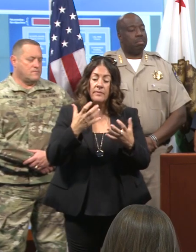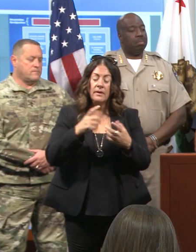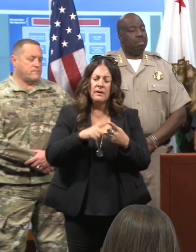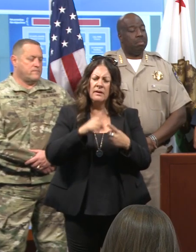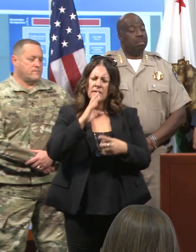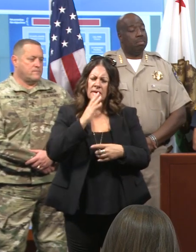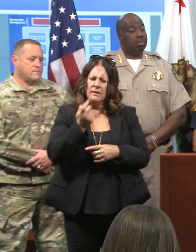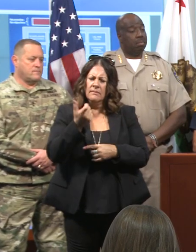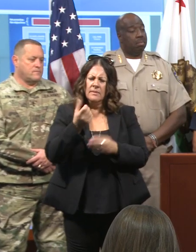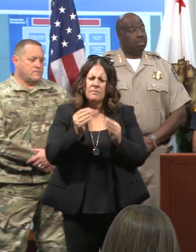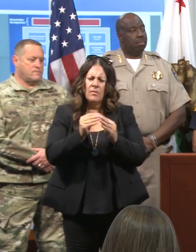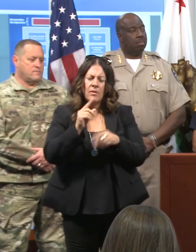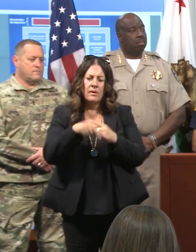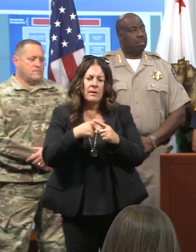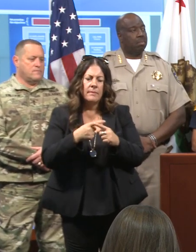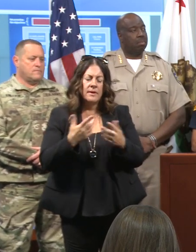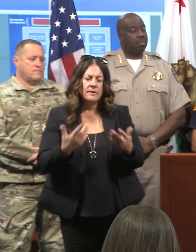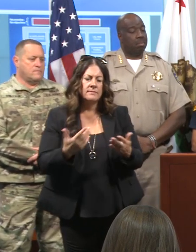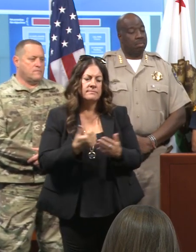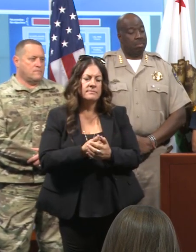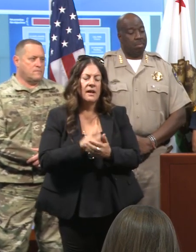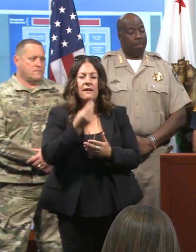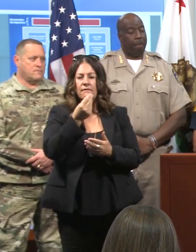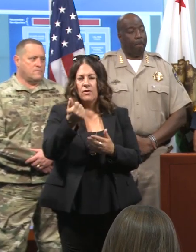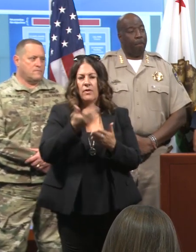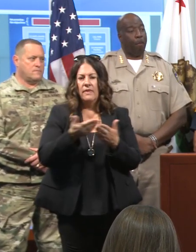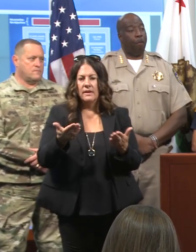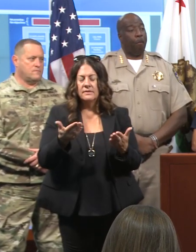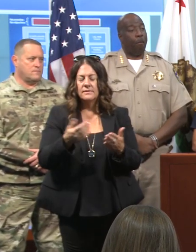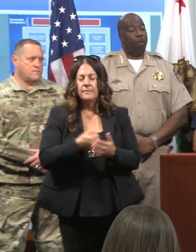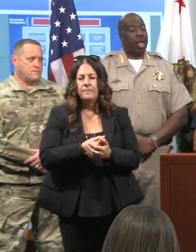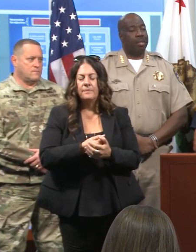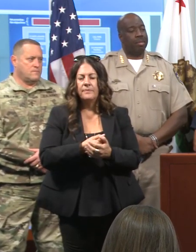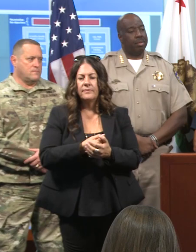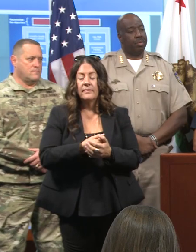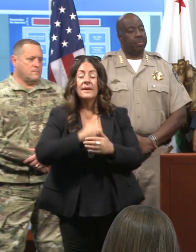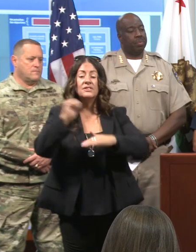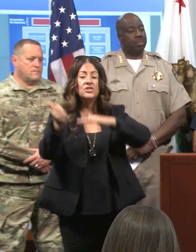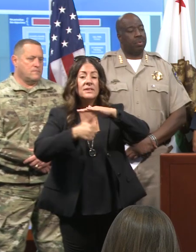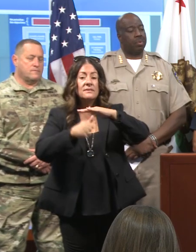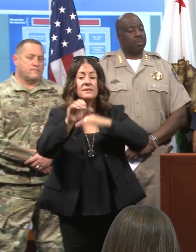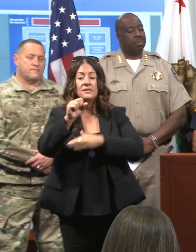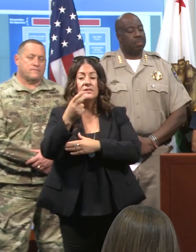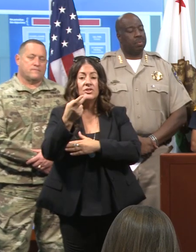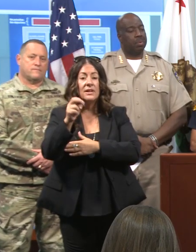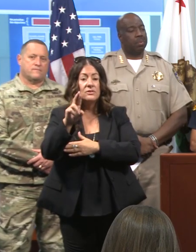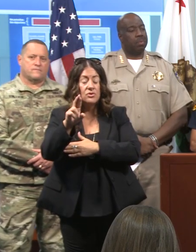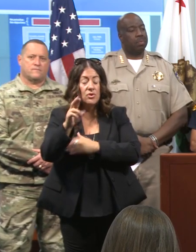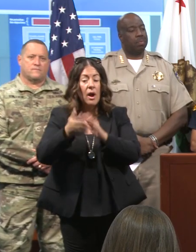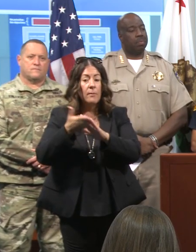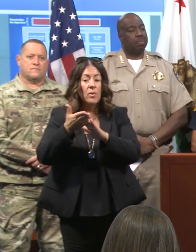talk a little bit about a few things. Shelter operations, we still currently have around